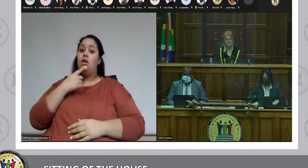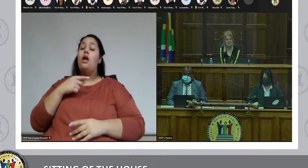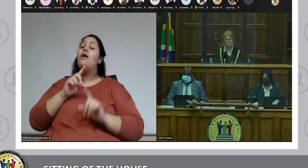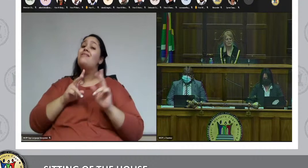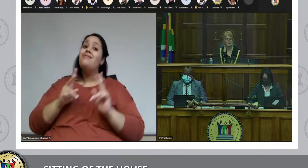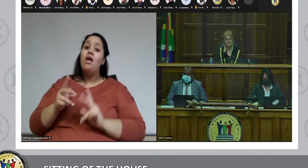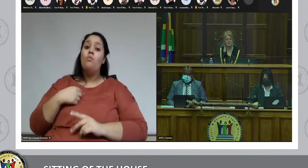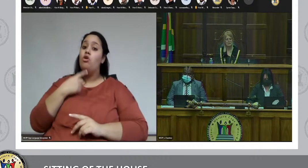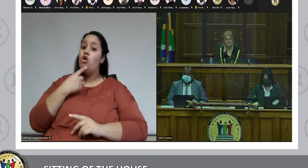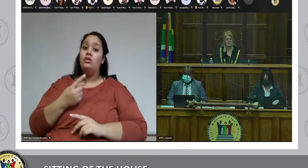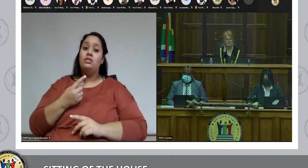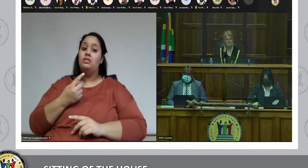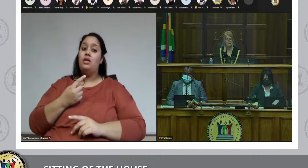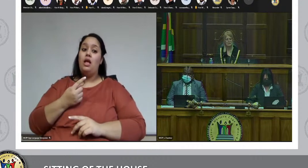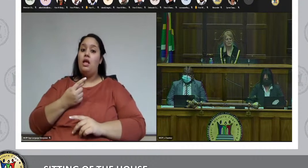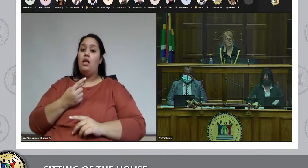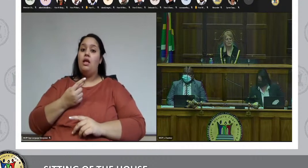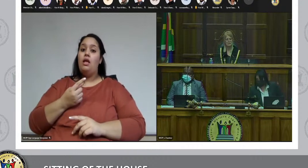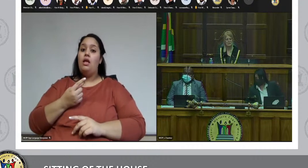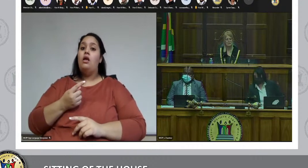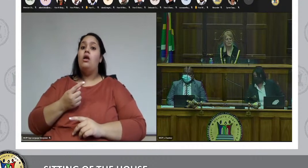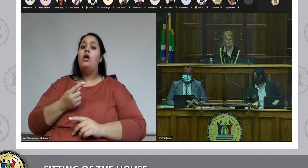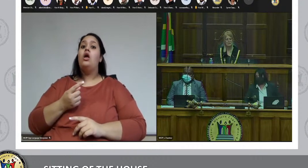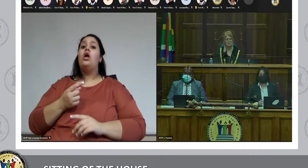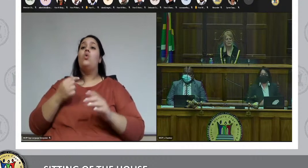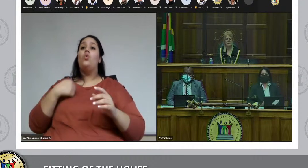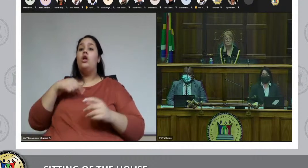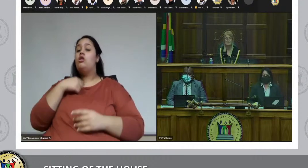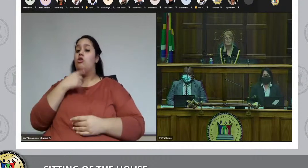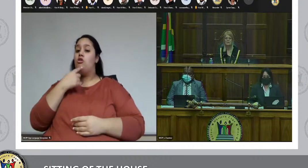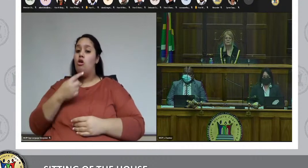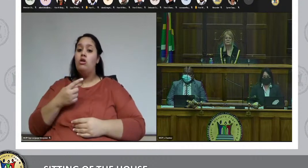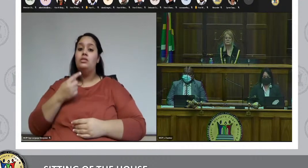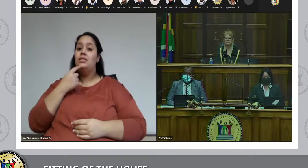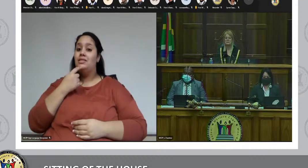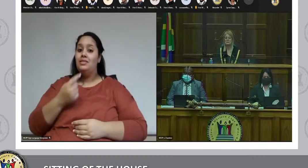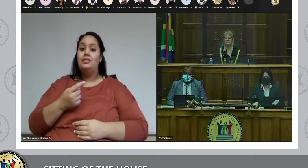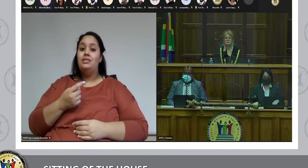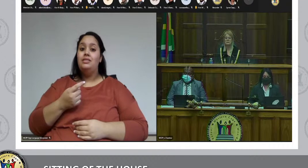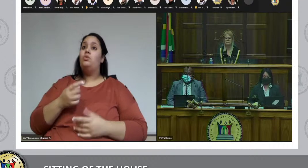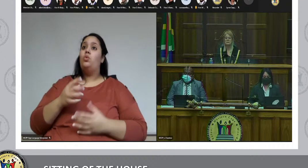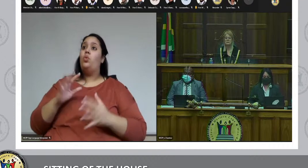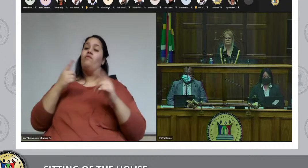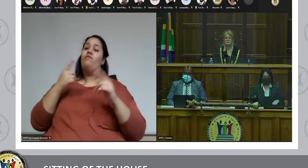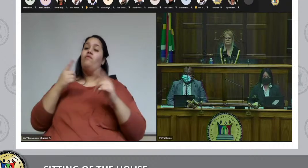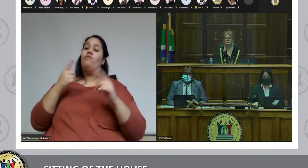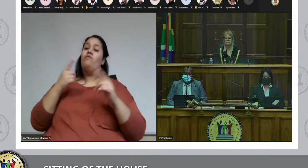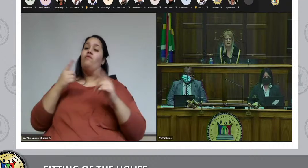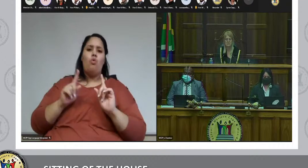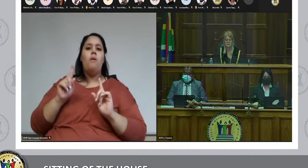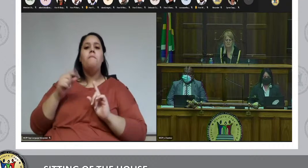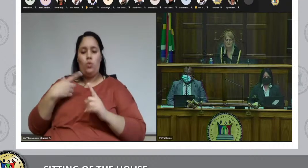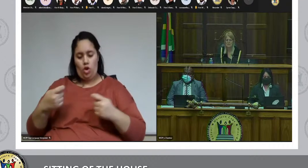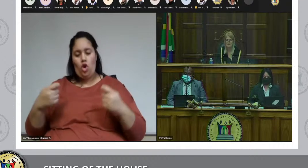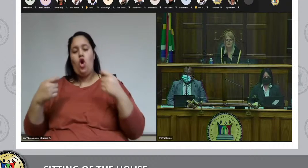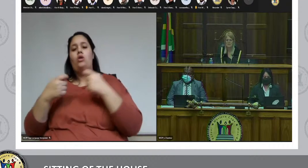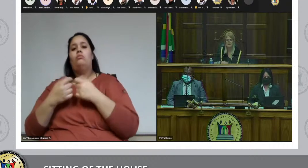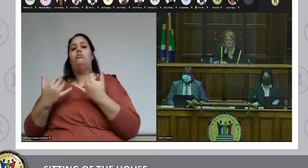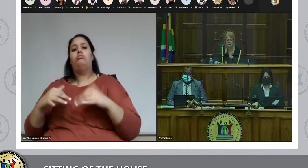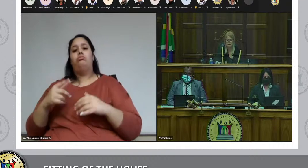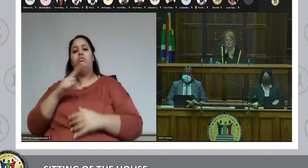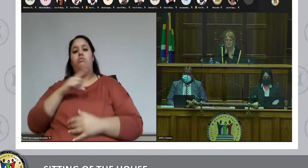emphasize, talks, Department of Community Service is not claiming the kind of credit for that, but I promise we contributed hugely to